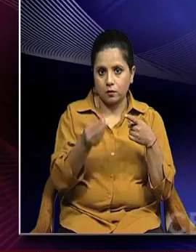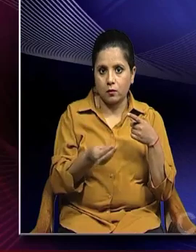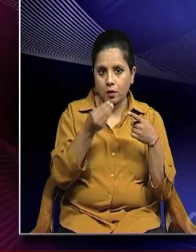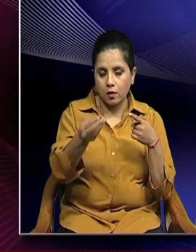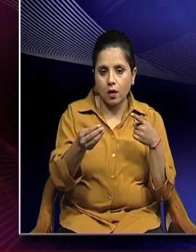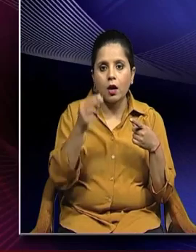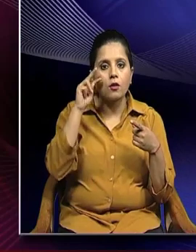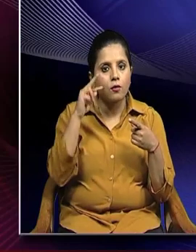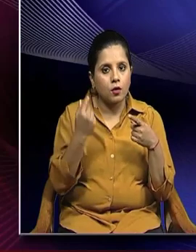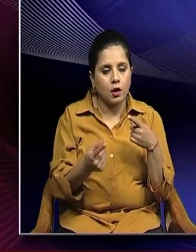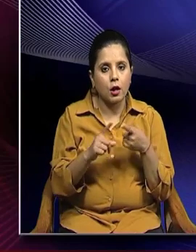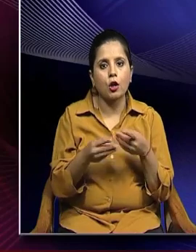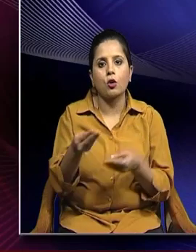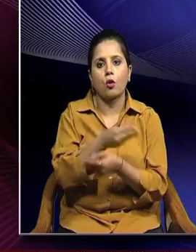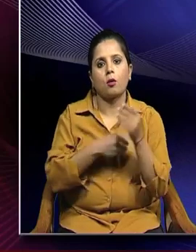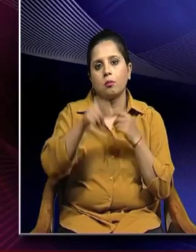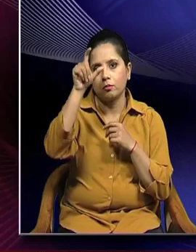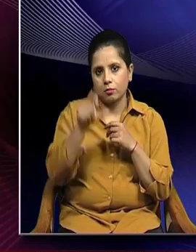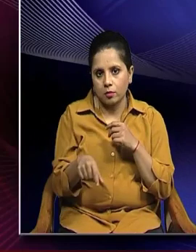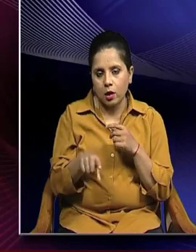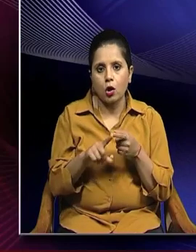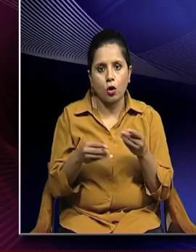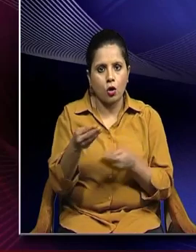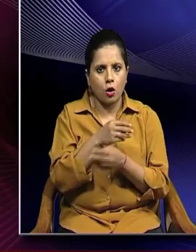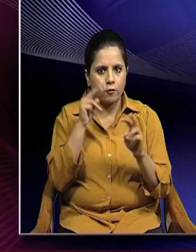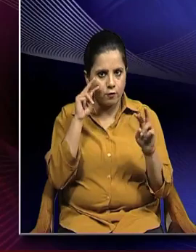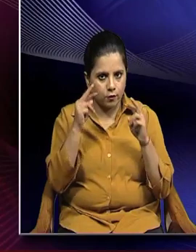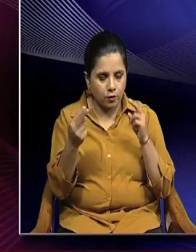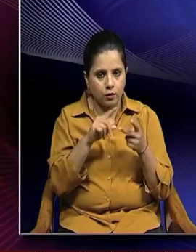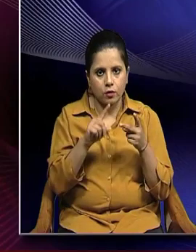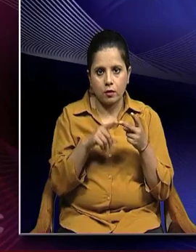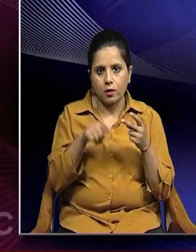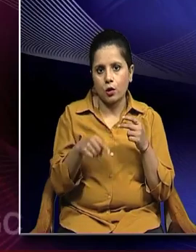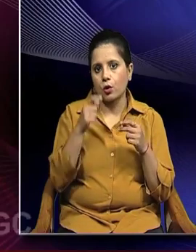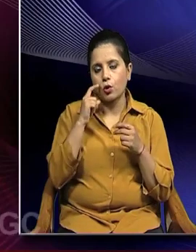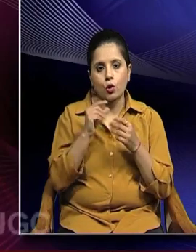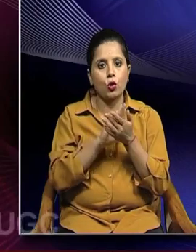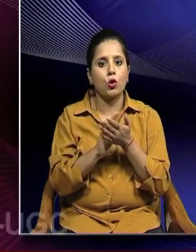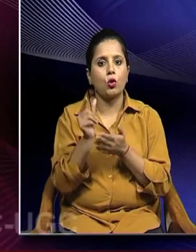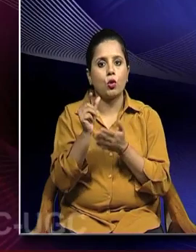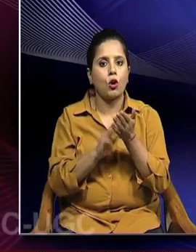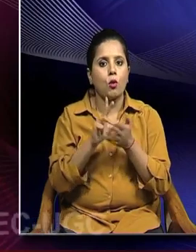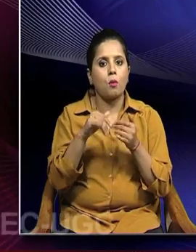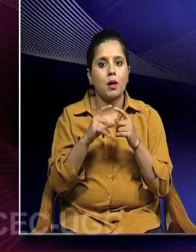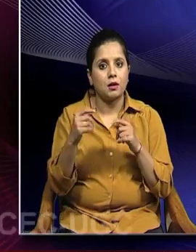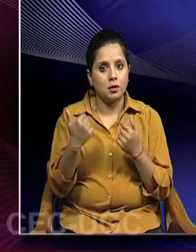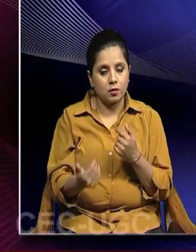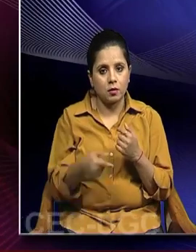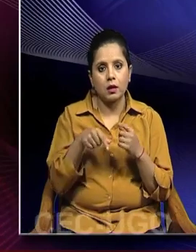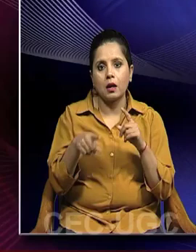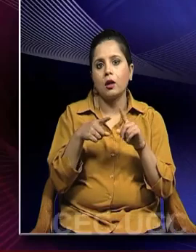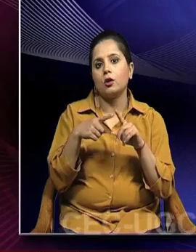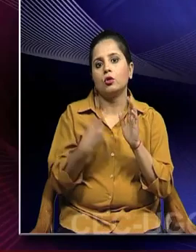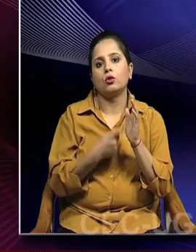view of an economic man, economistic view, second one is humanist materialistic view, and third one is